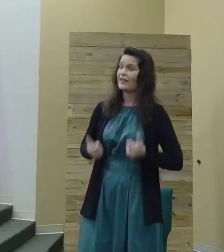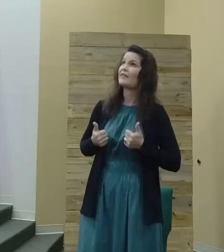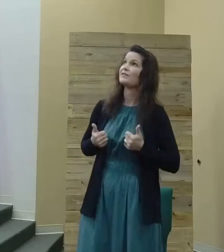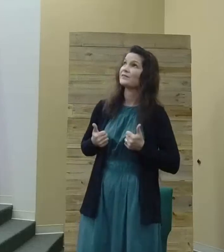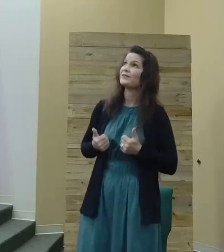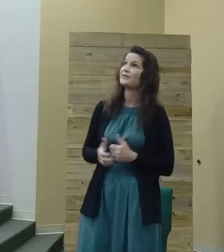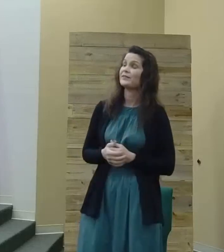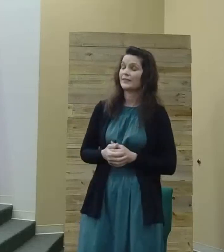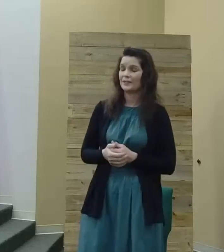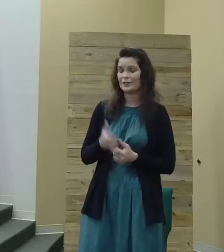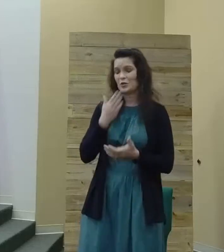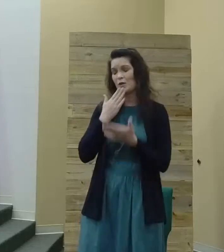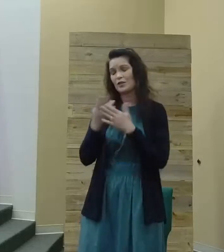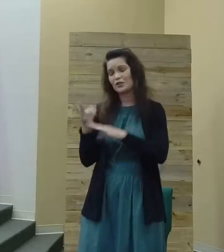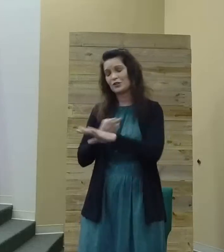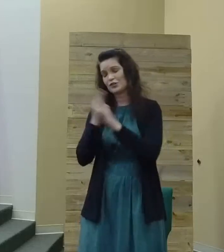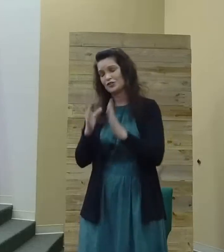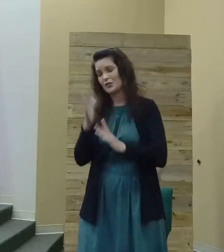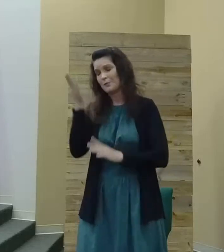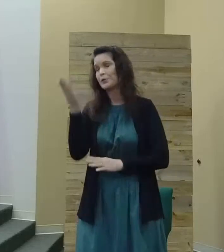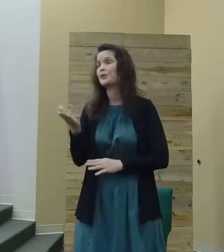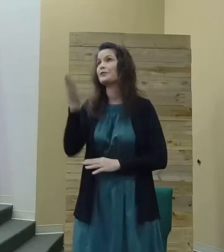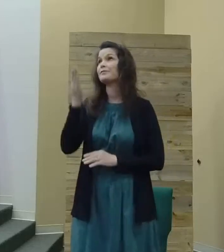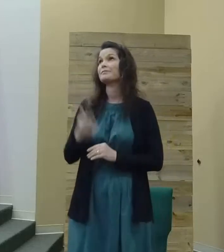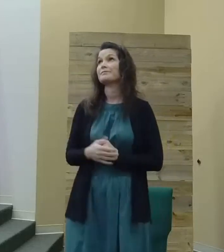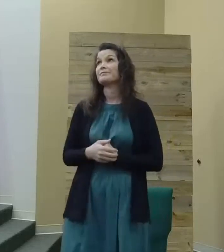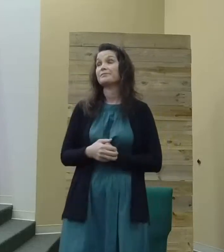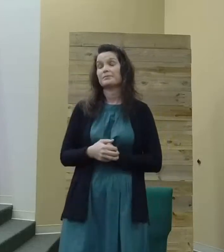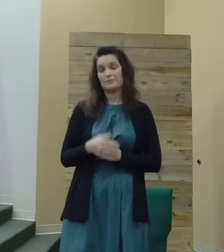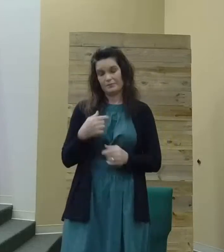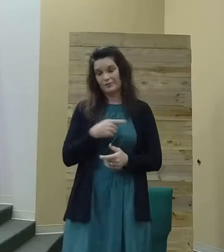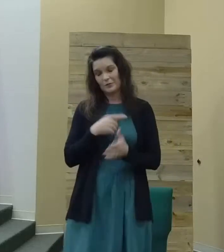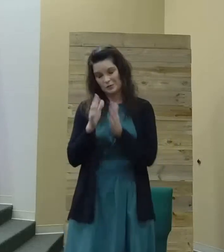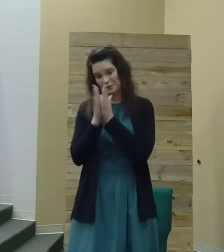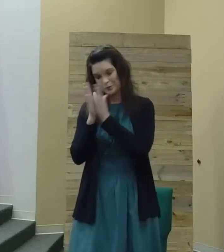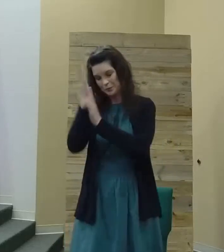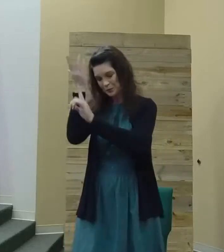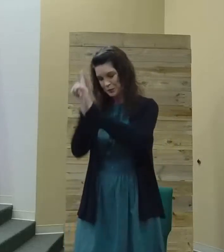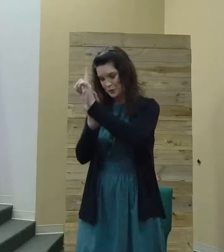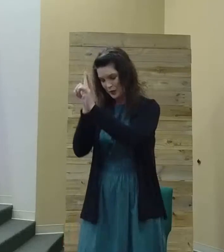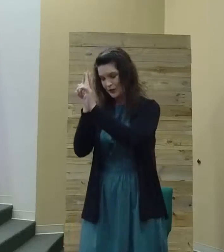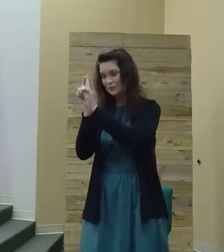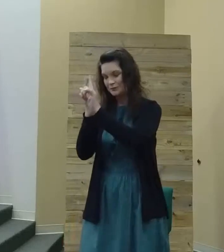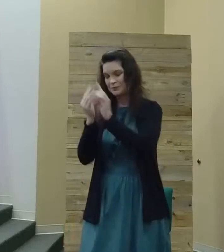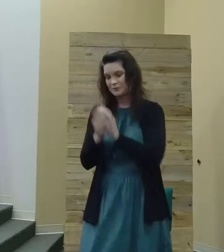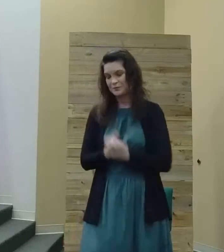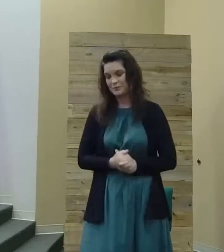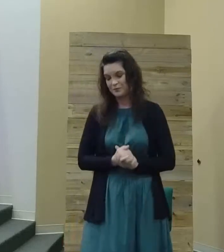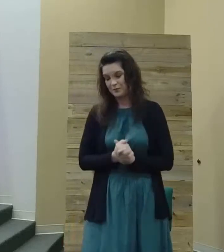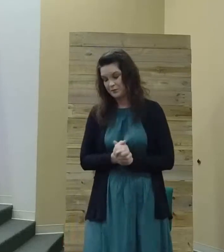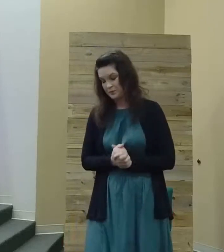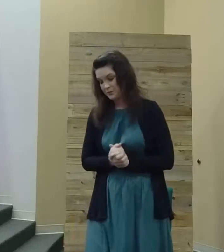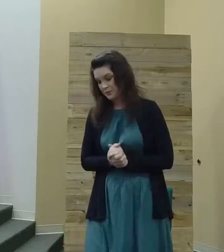life. You are the good shepherd, and we praise you this morning.